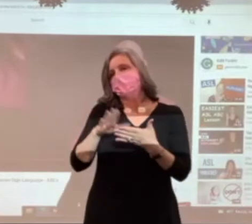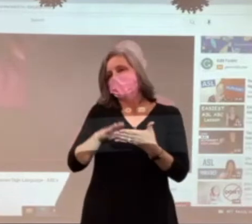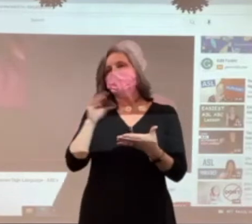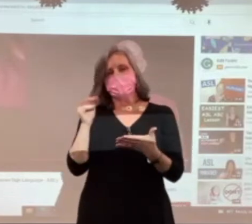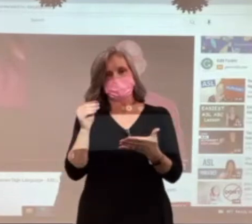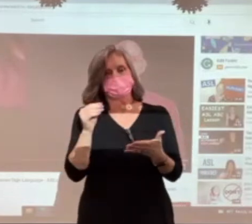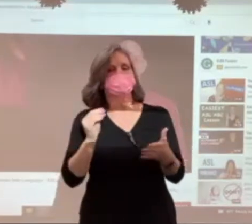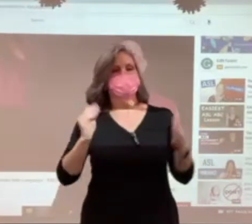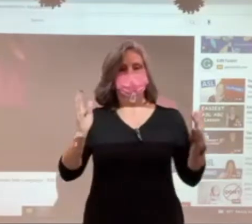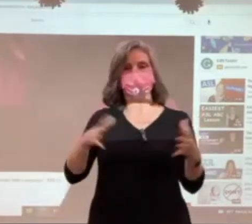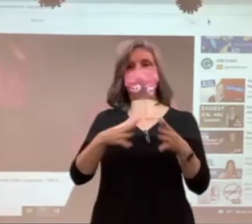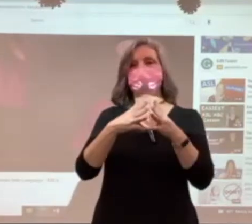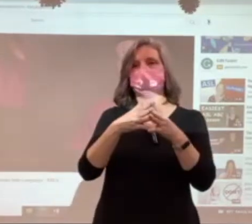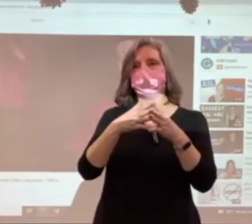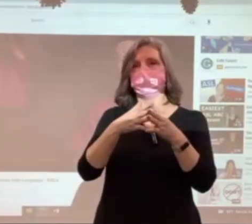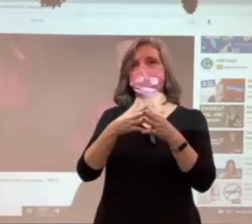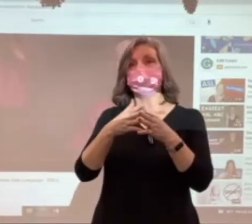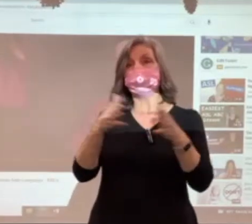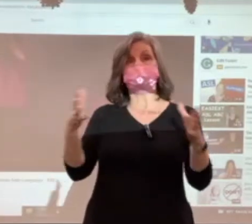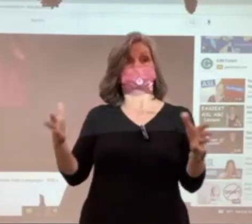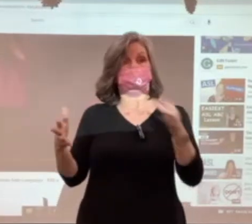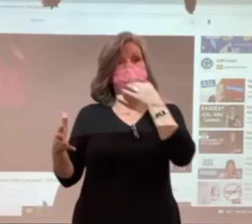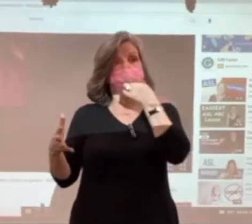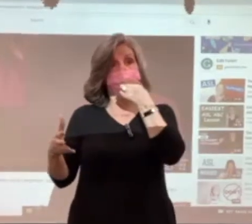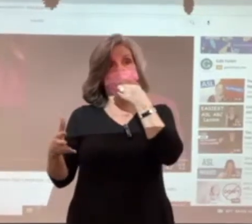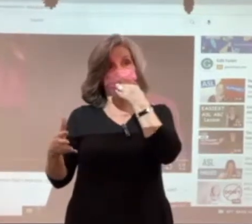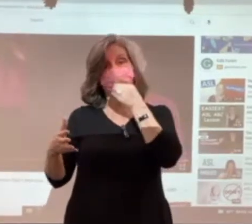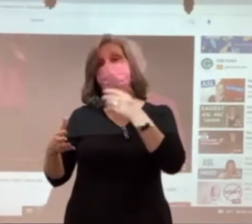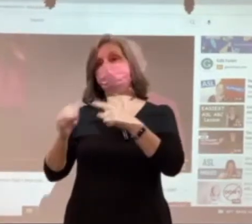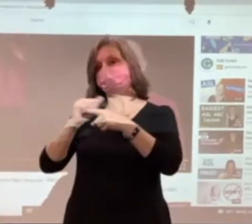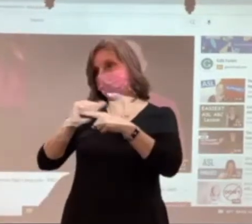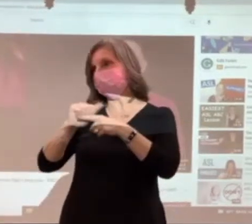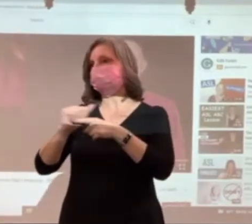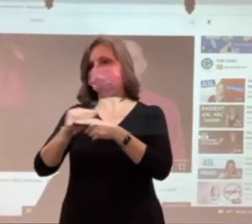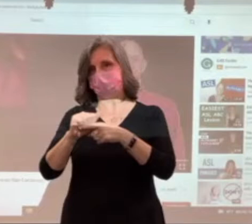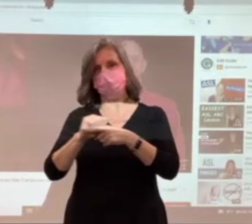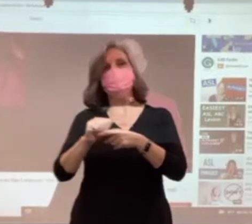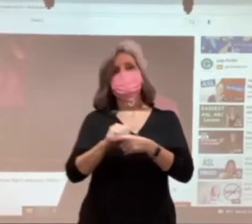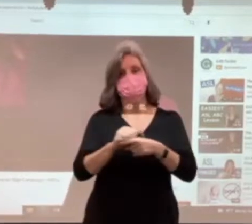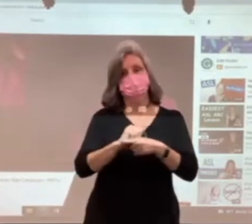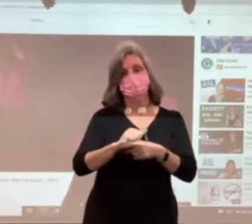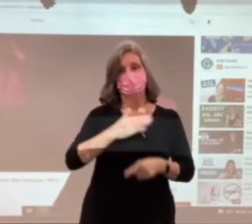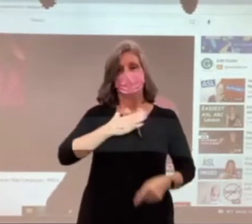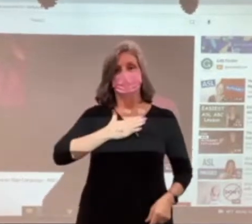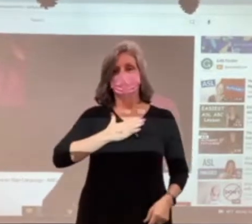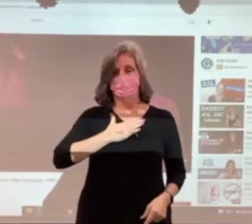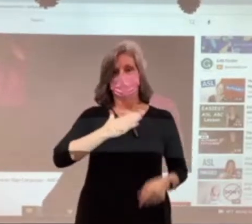learning purposes, I'm going to teach you the most vocabulary to use so you can practice using it. So you'll sign my